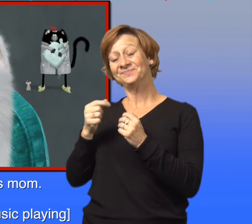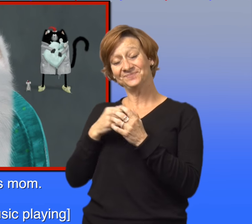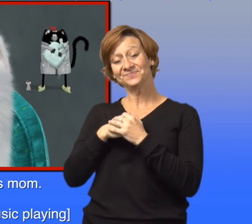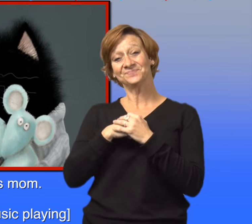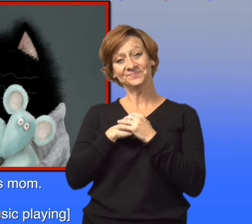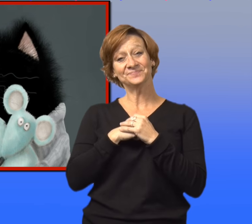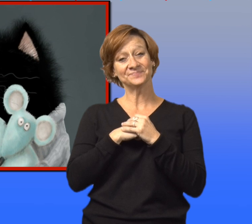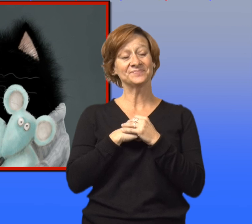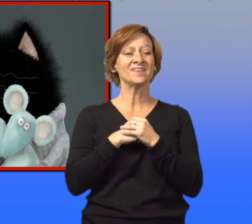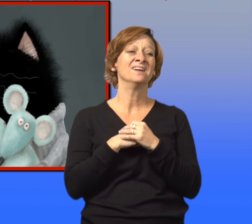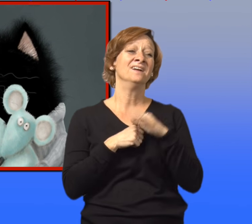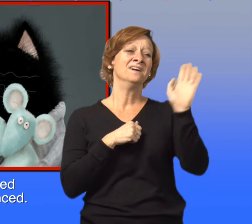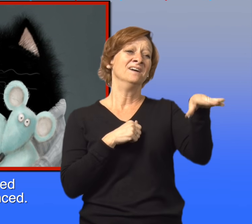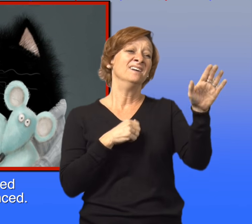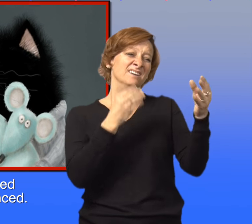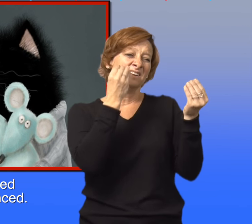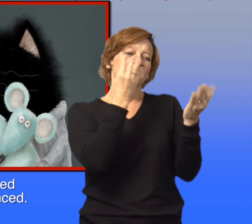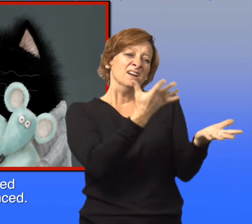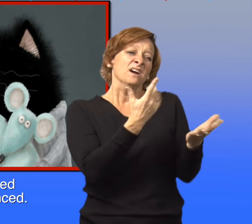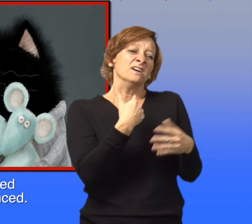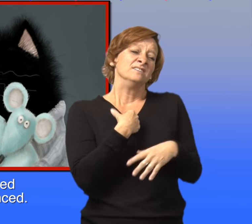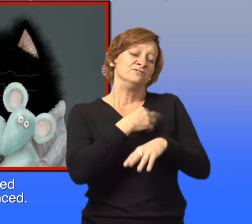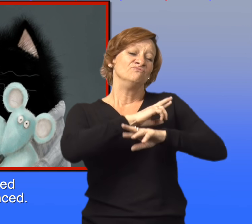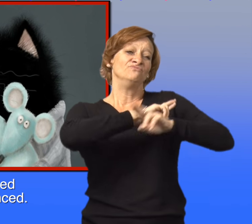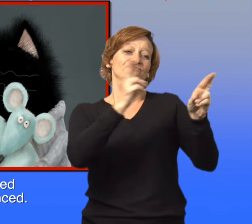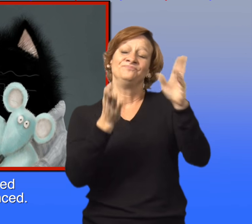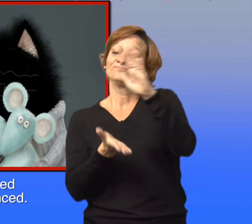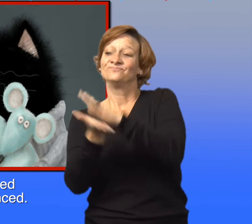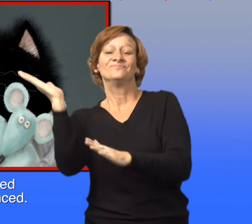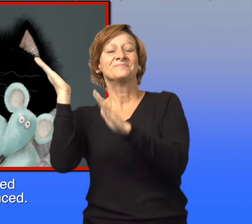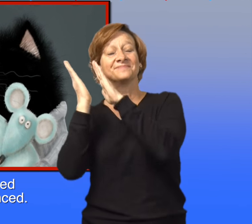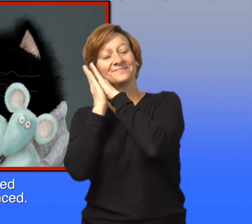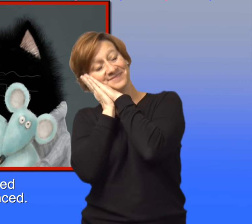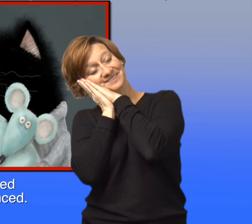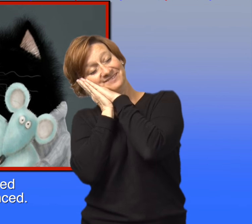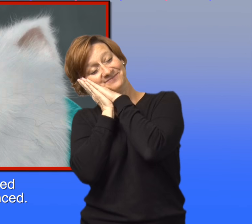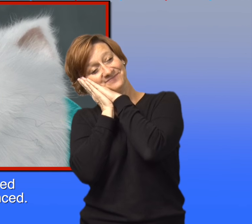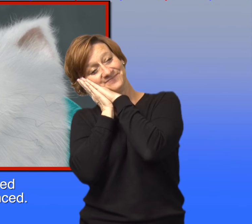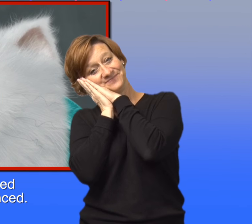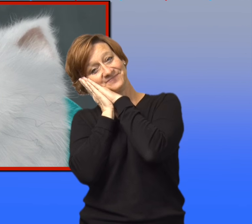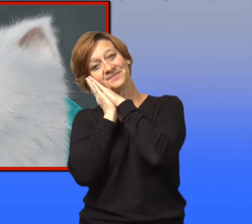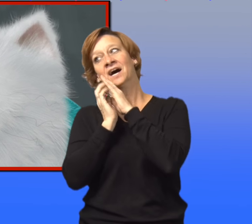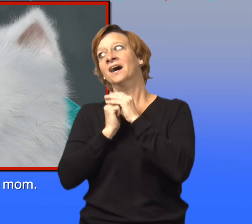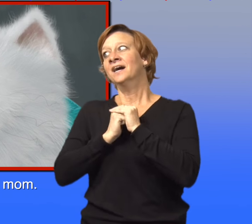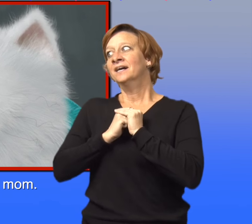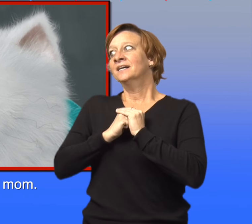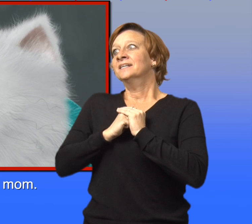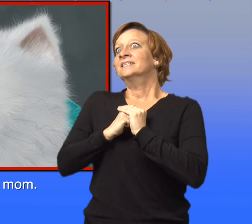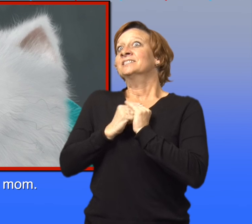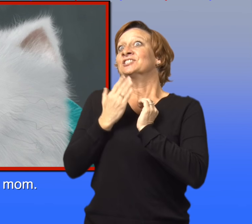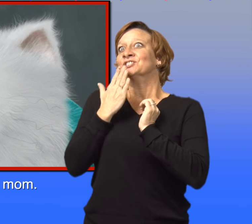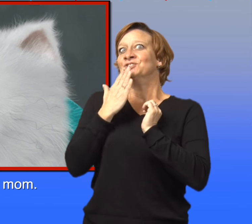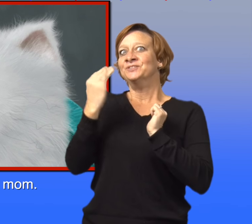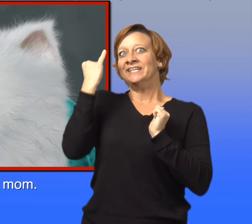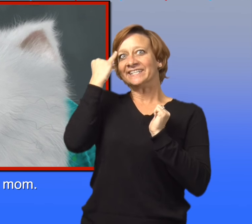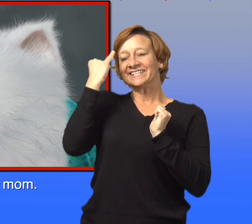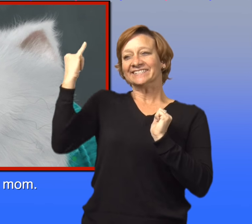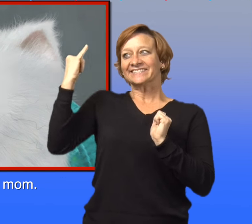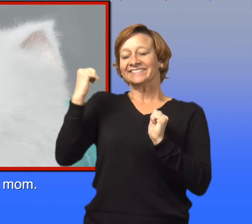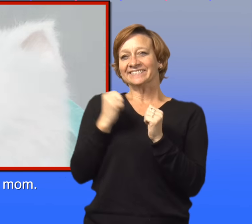said his mum. I think I'll go to bed now, Splat announced. Good idea,